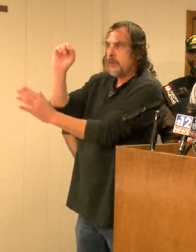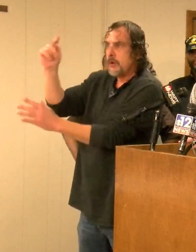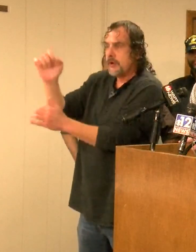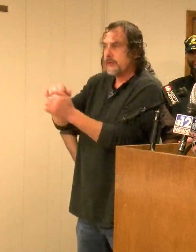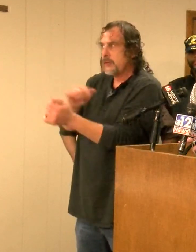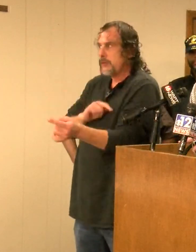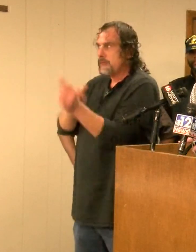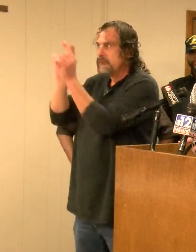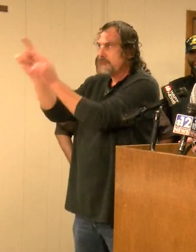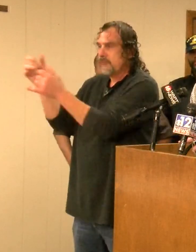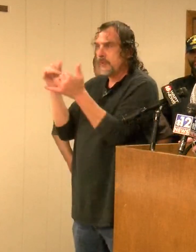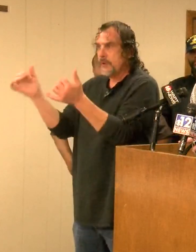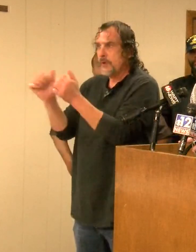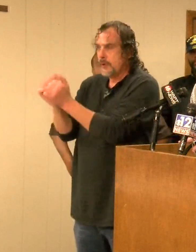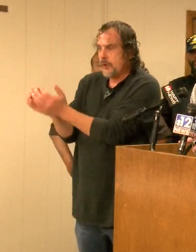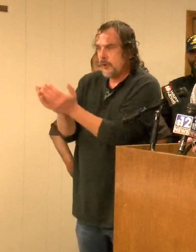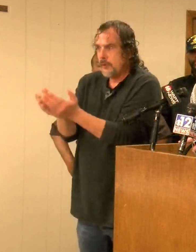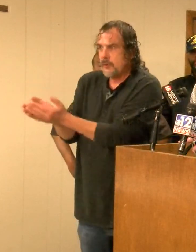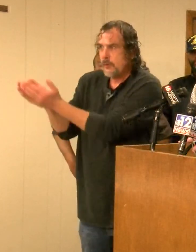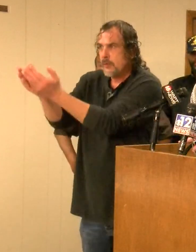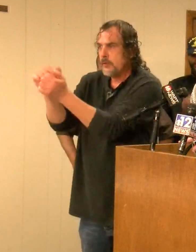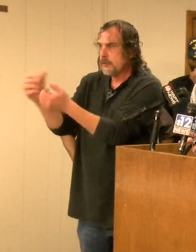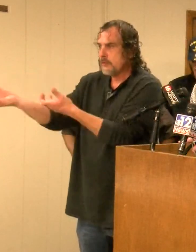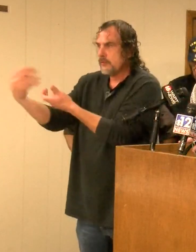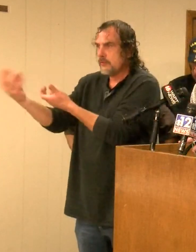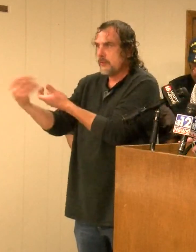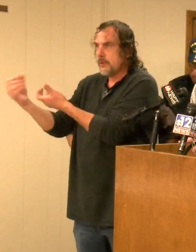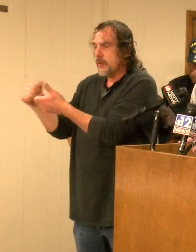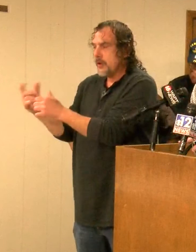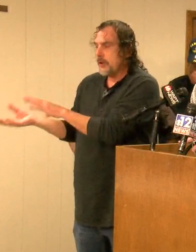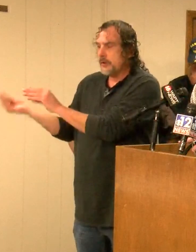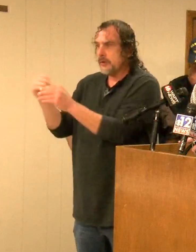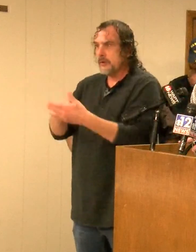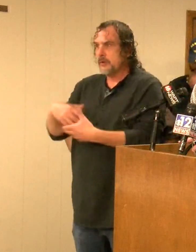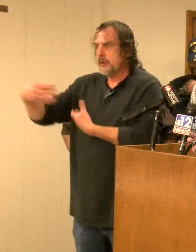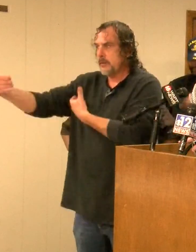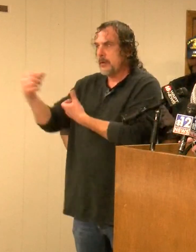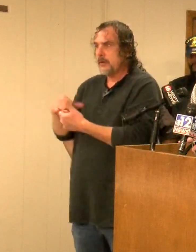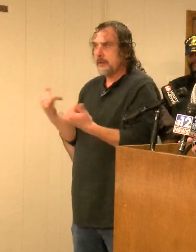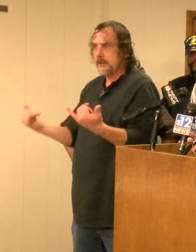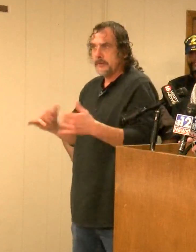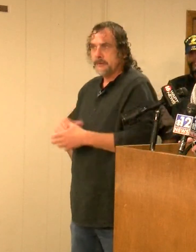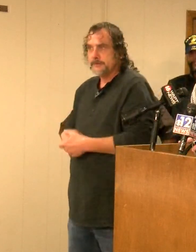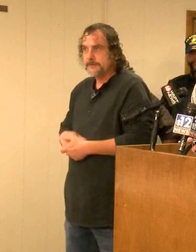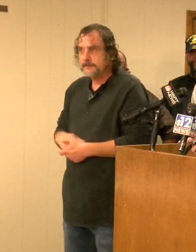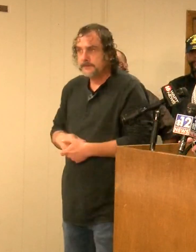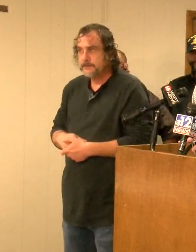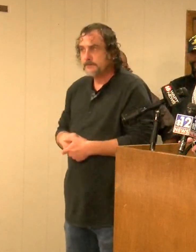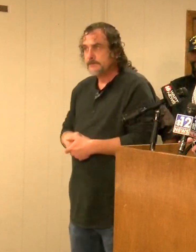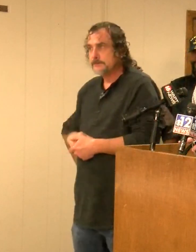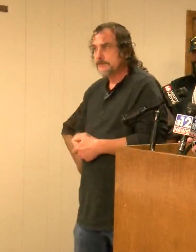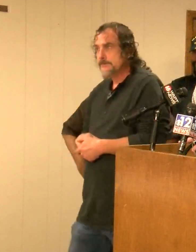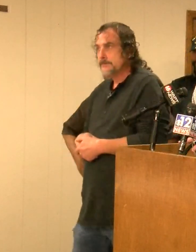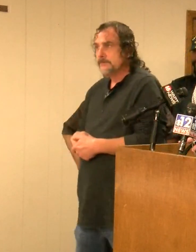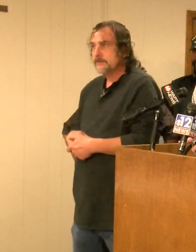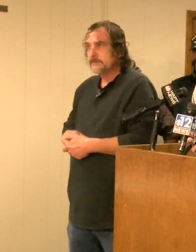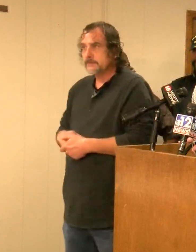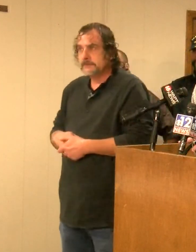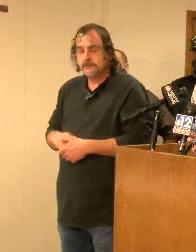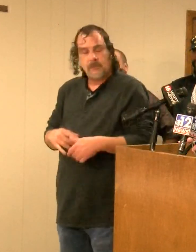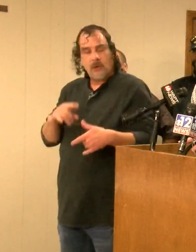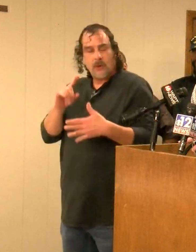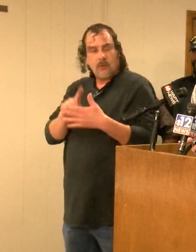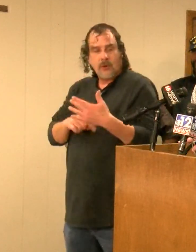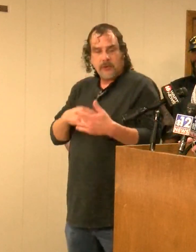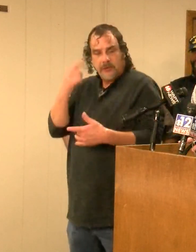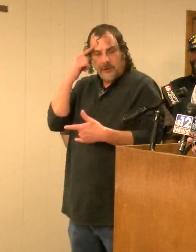en route now with a swift water rescue team from the state to try to extract them from the backwater. What's the overall picture of what's